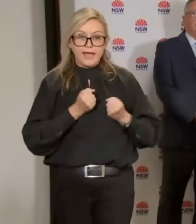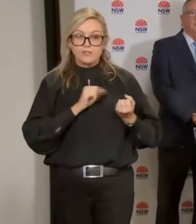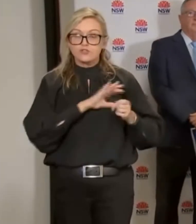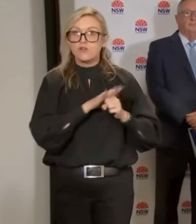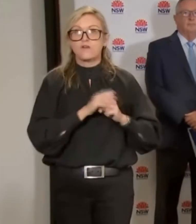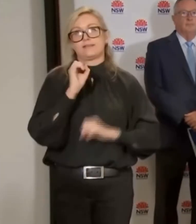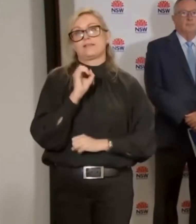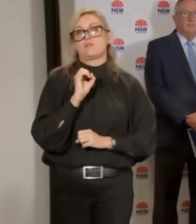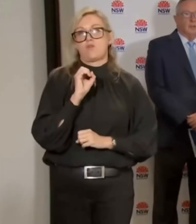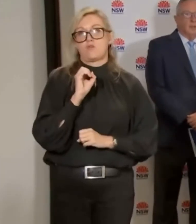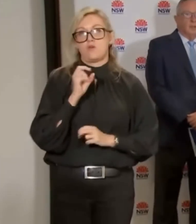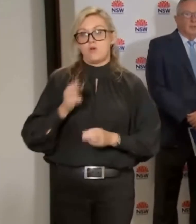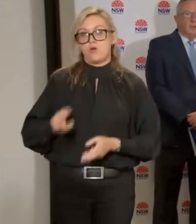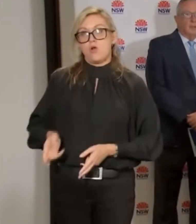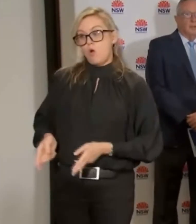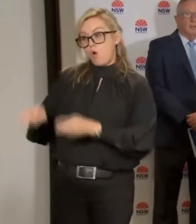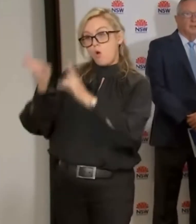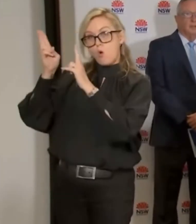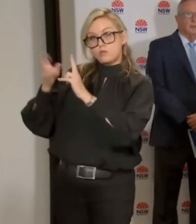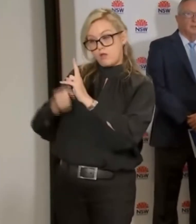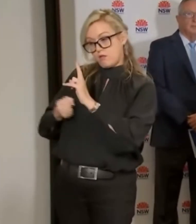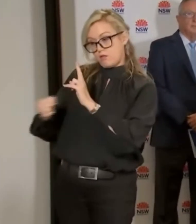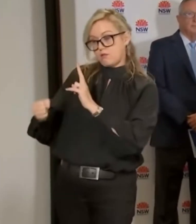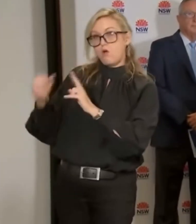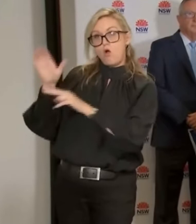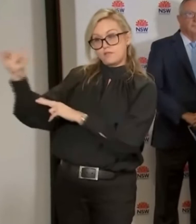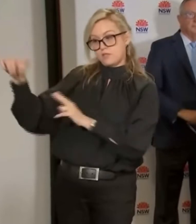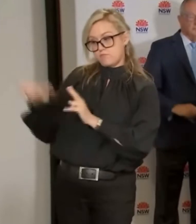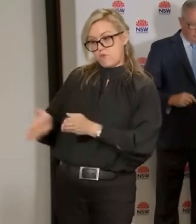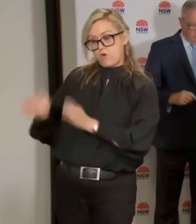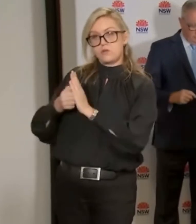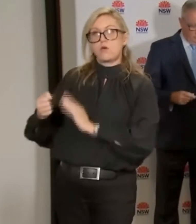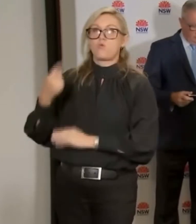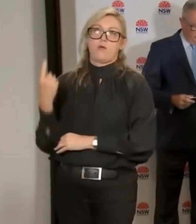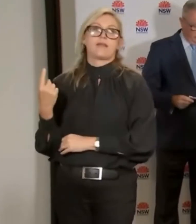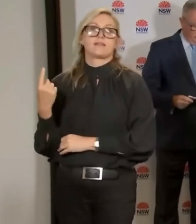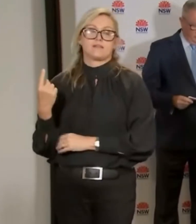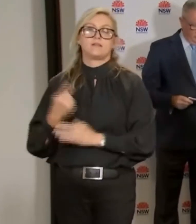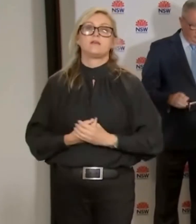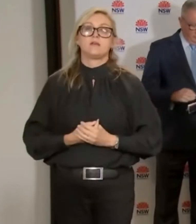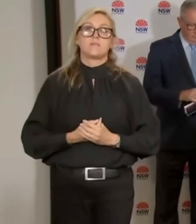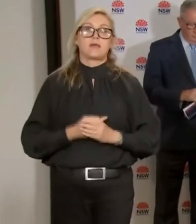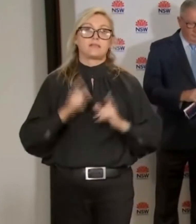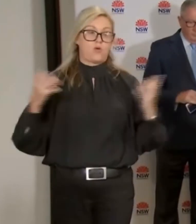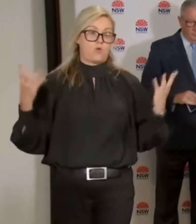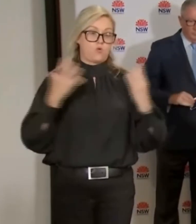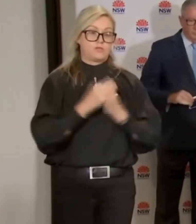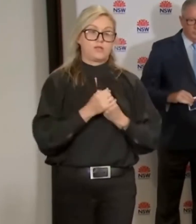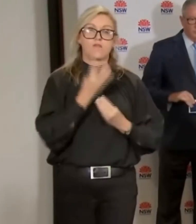hours, and 1 case was overseas acquired, bringing the total number of cases since the pandemic began to